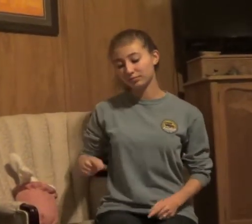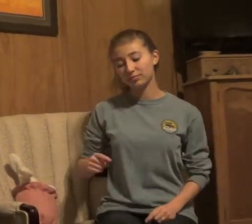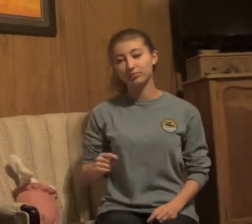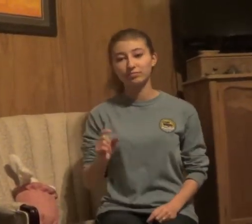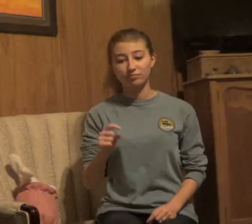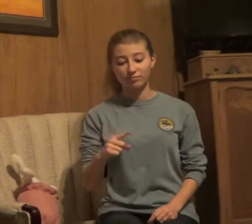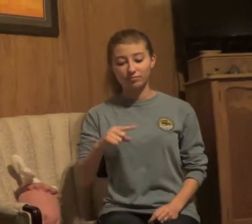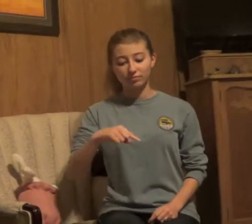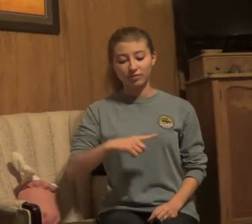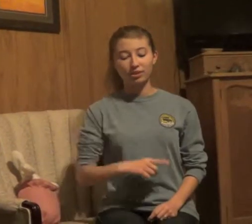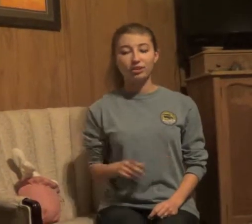He was dead.